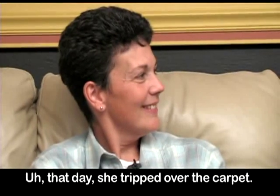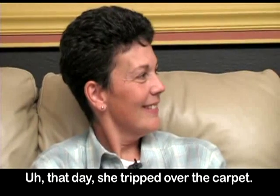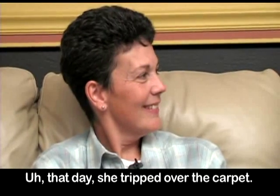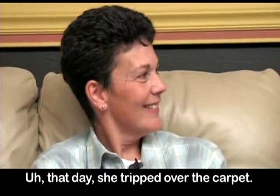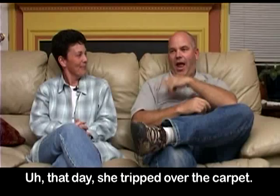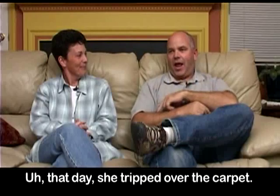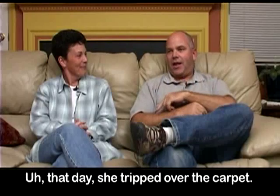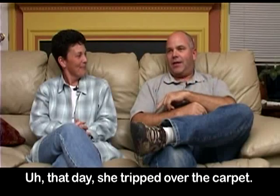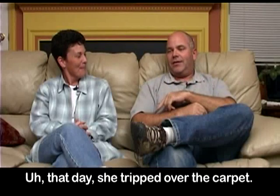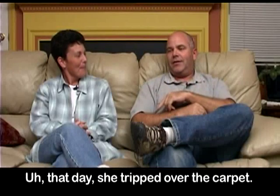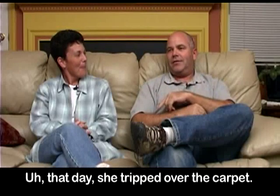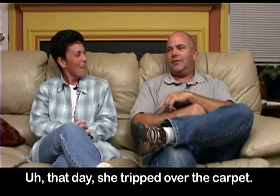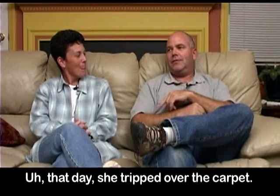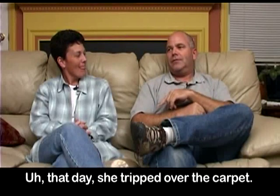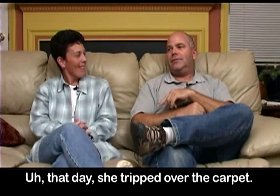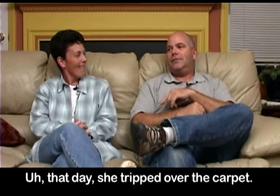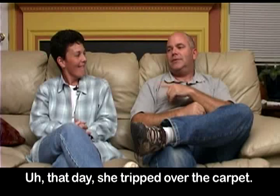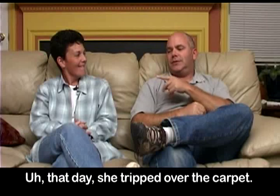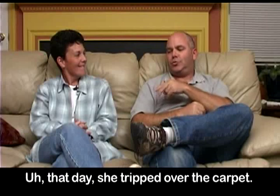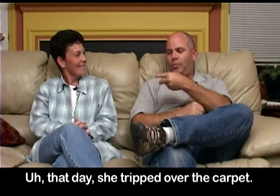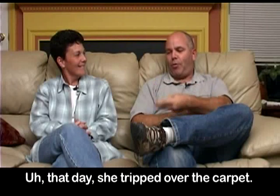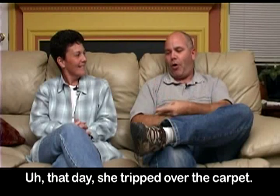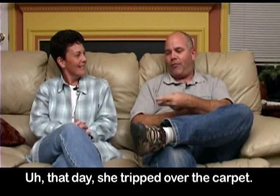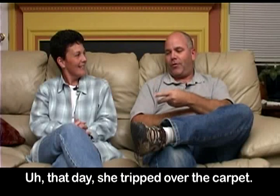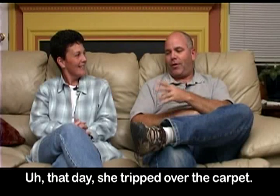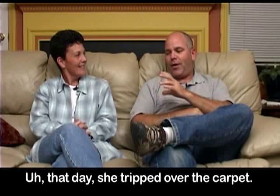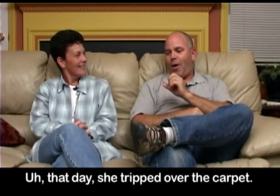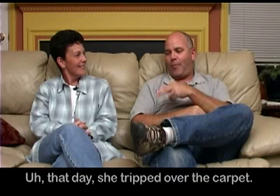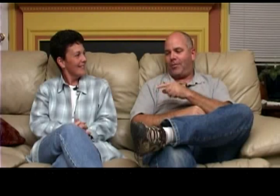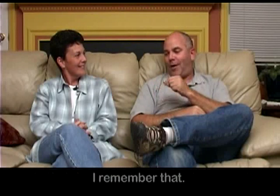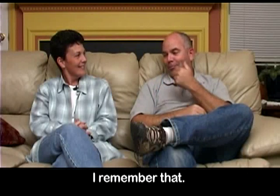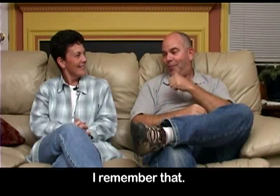That day, the trip over the carpet, I remember that